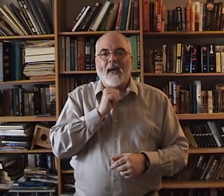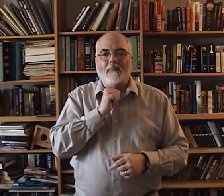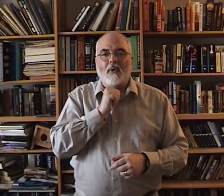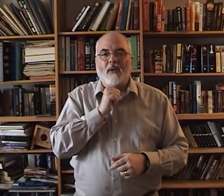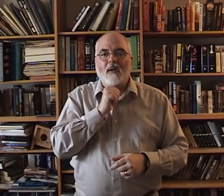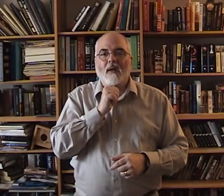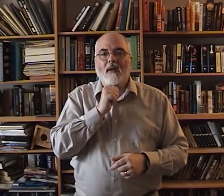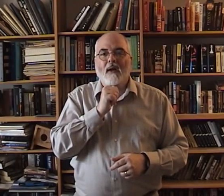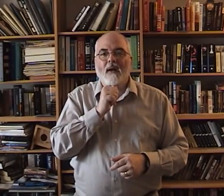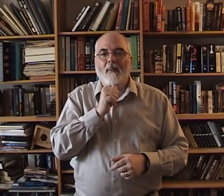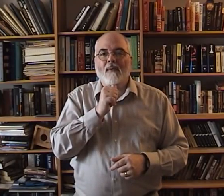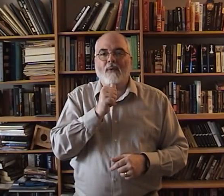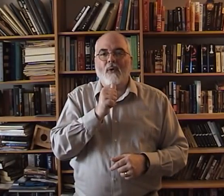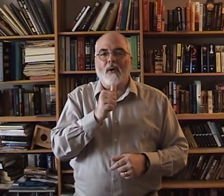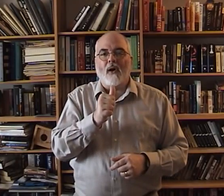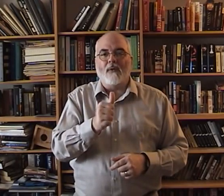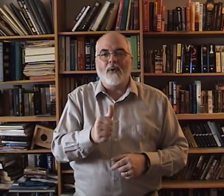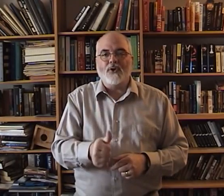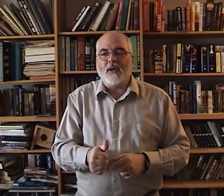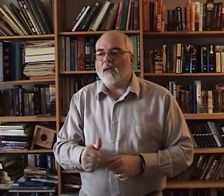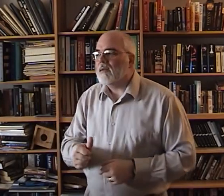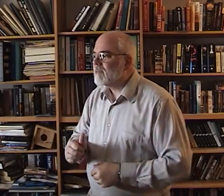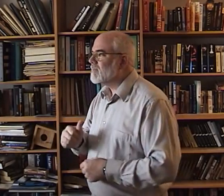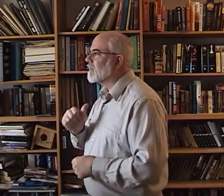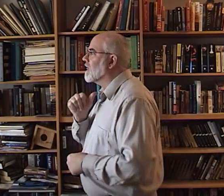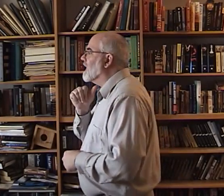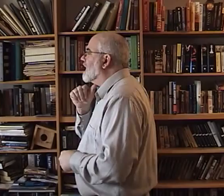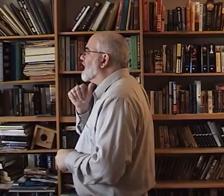apple and coming forward off your chin.